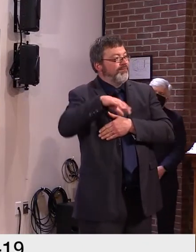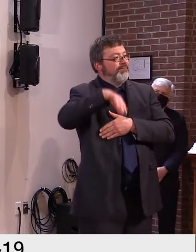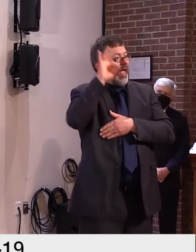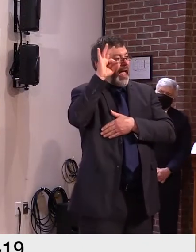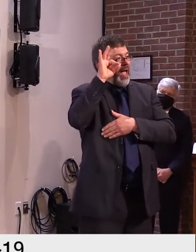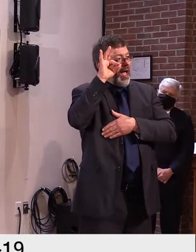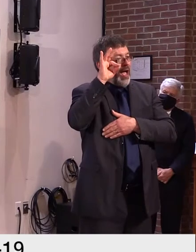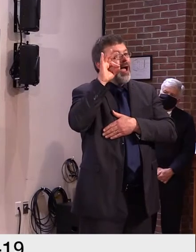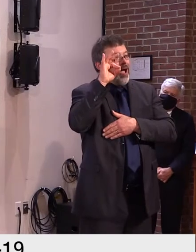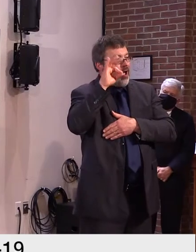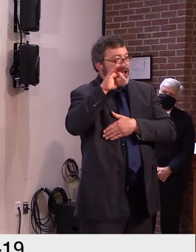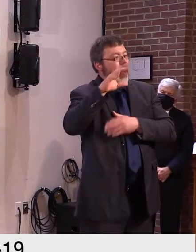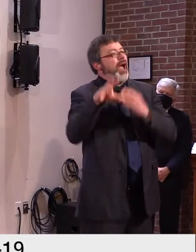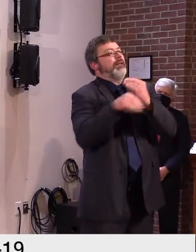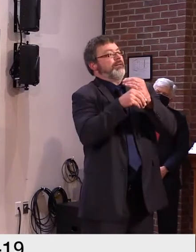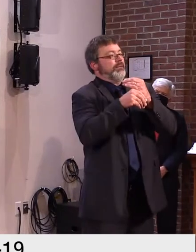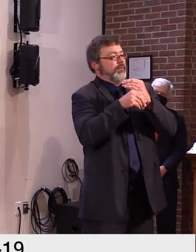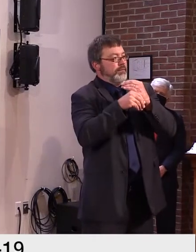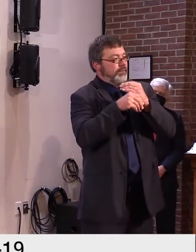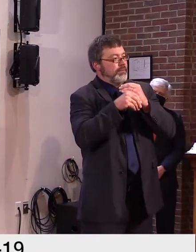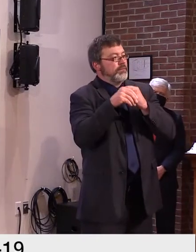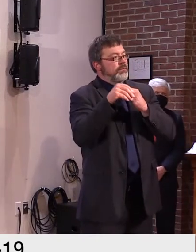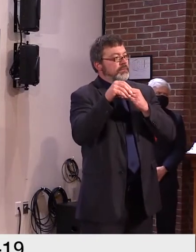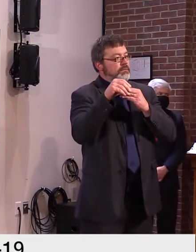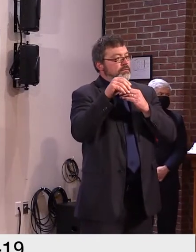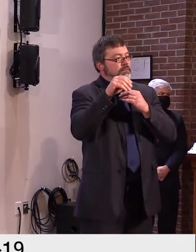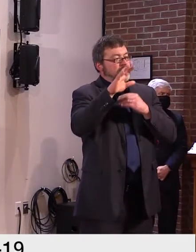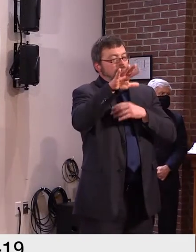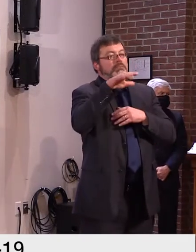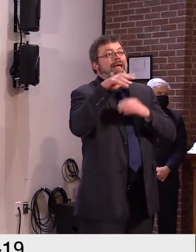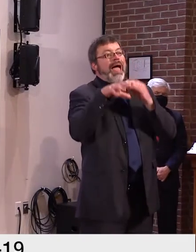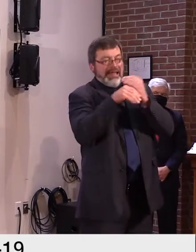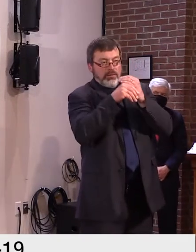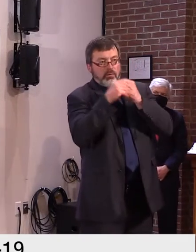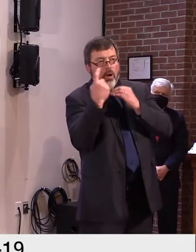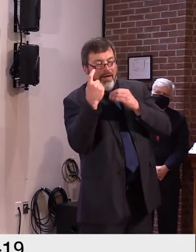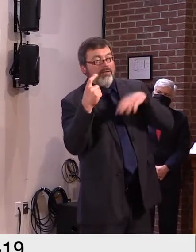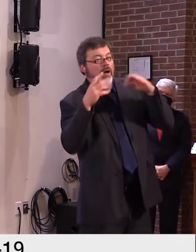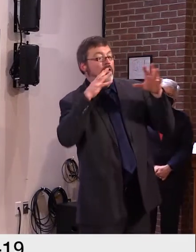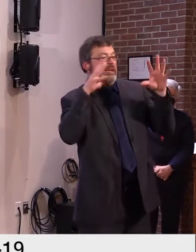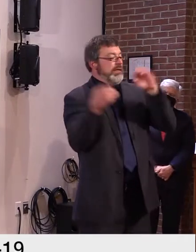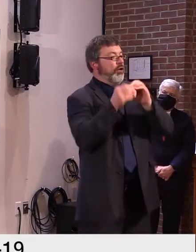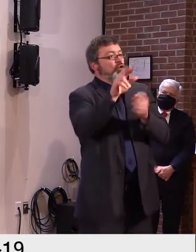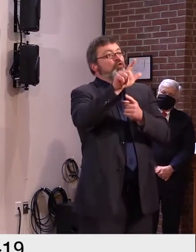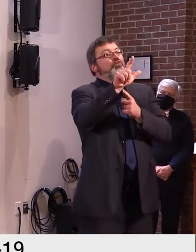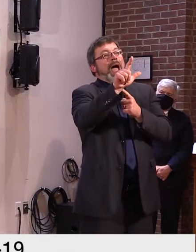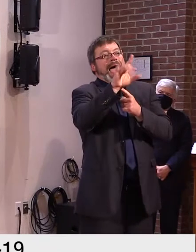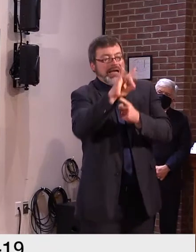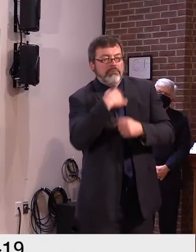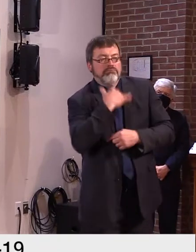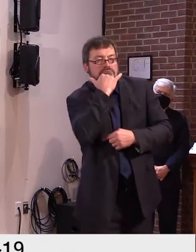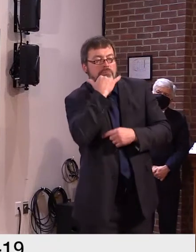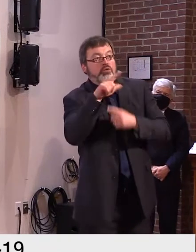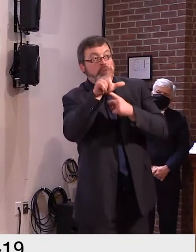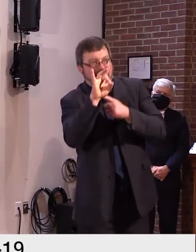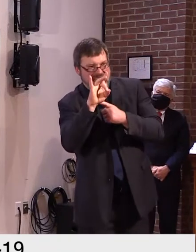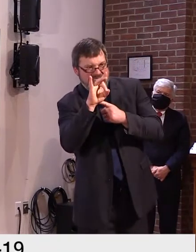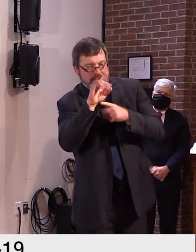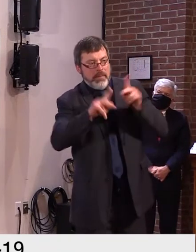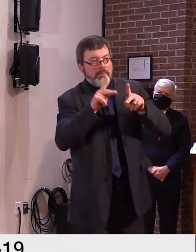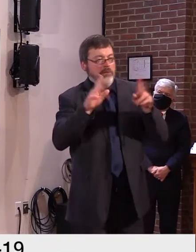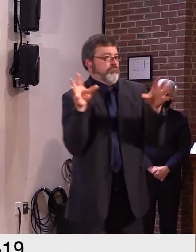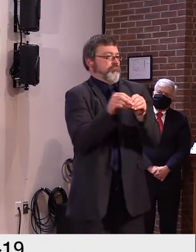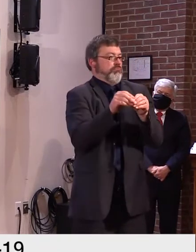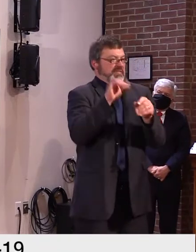which makes a total of 28 positive cases. But all but one of those 28 are among a group of 29 workers